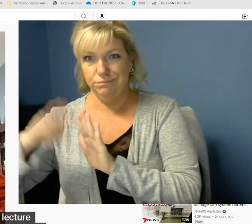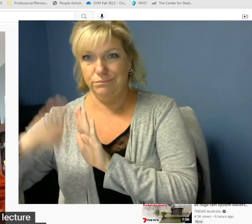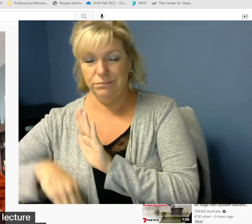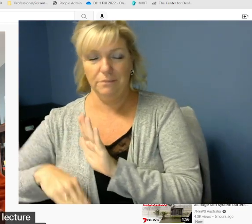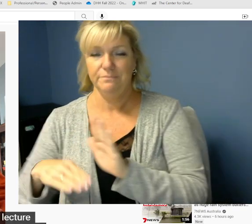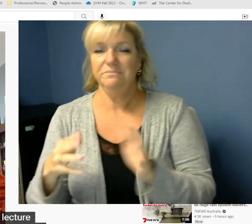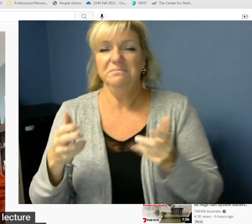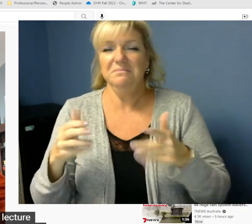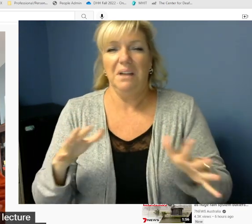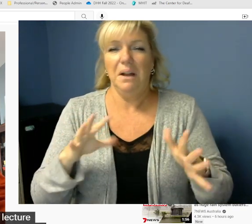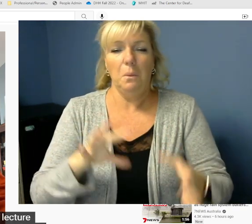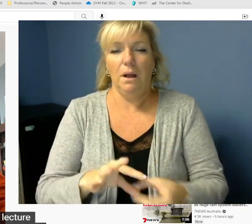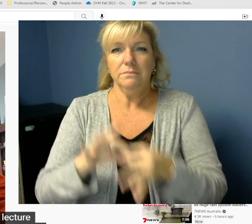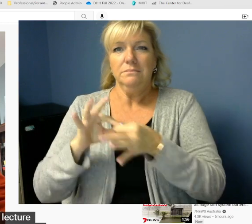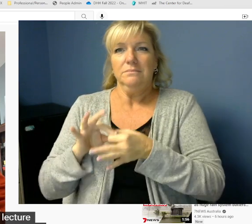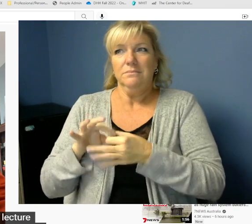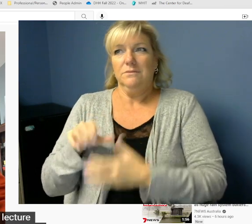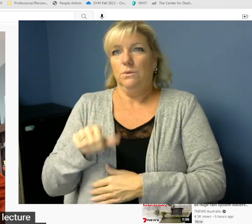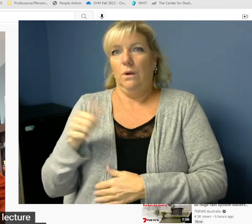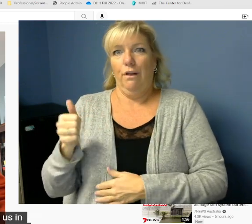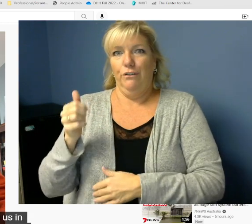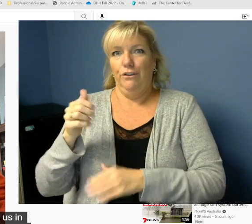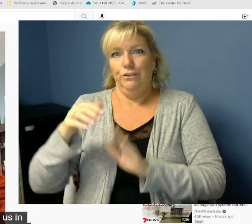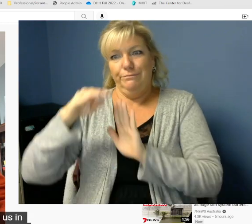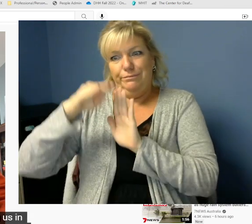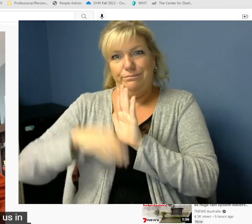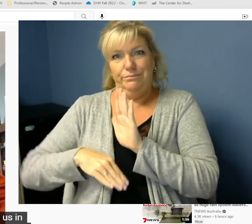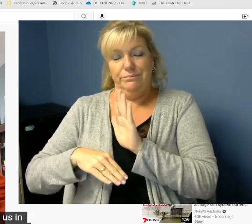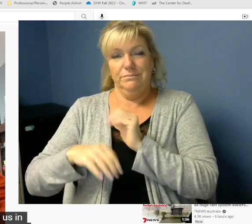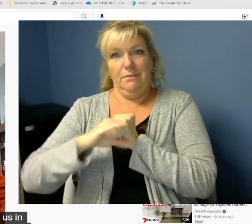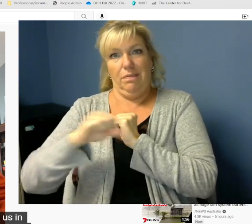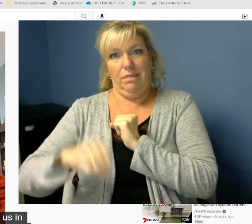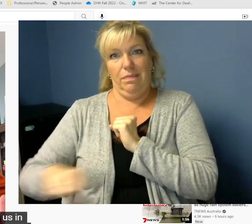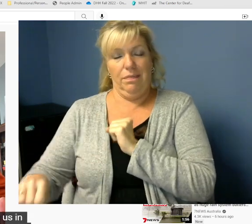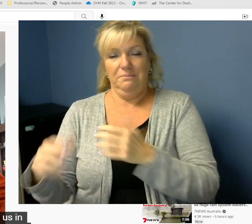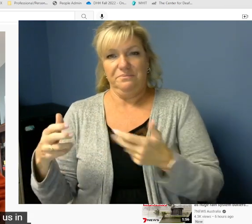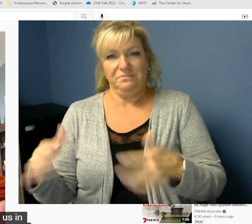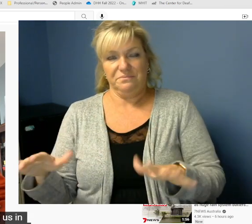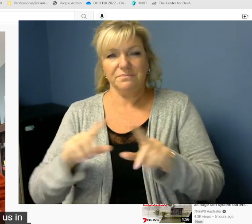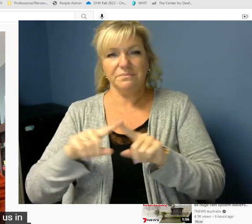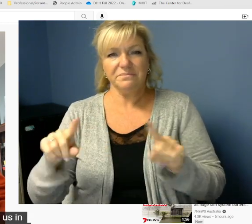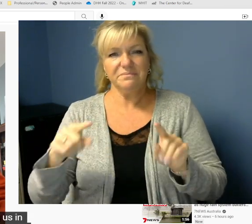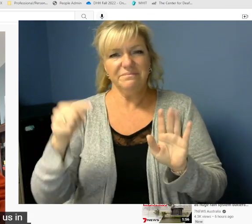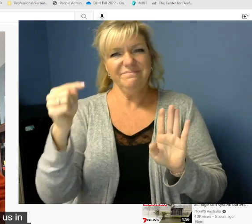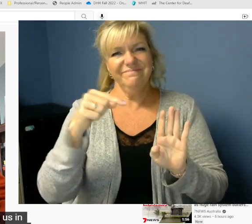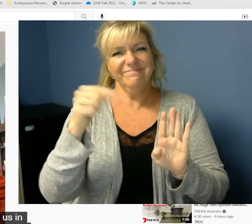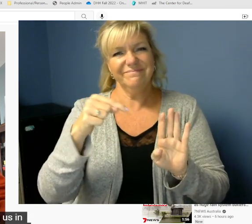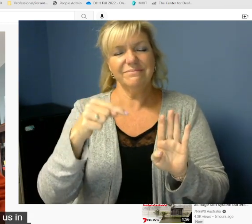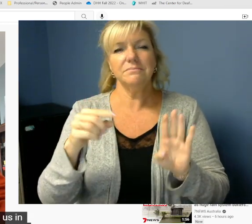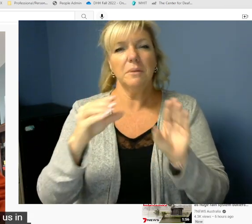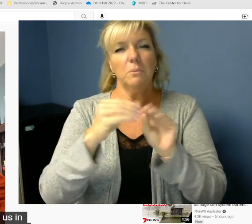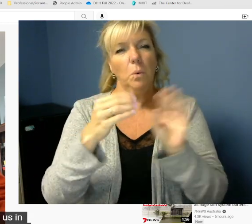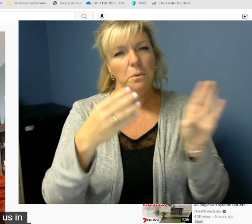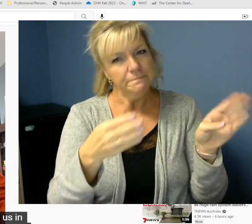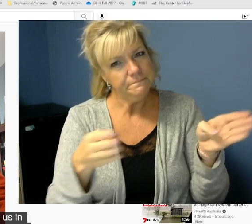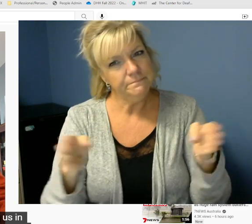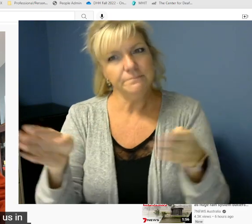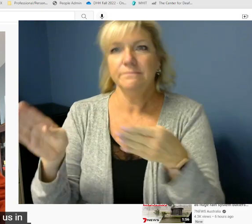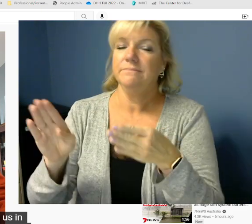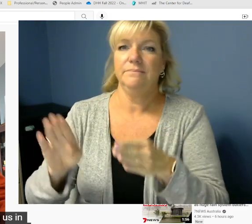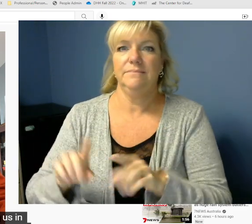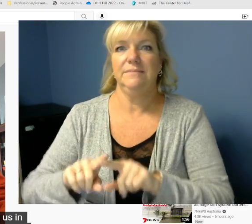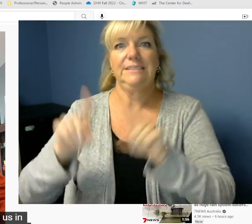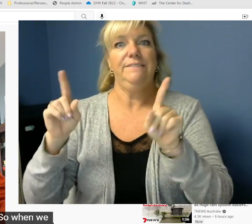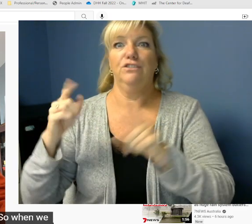last lecture because then that makes that lecture too long. And this really is kind of taking us in a different direction than looking